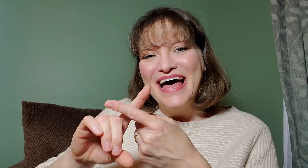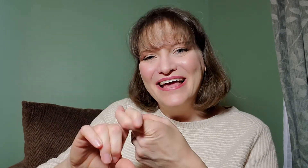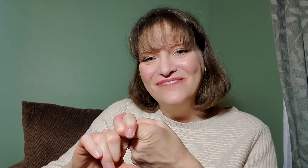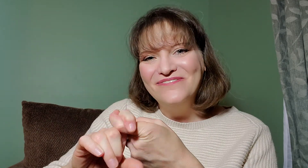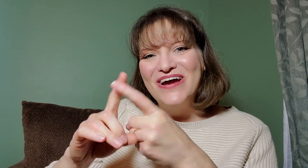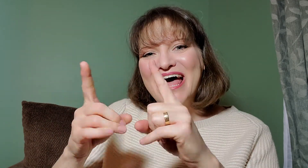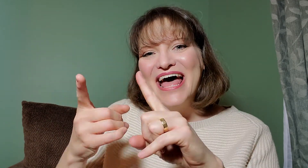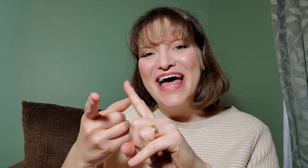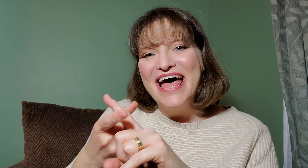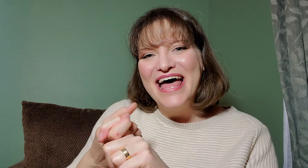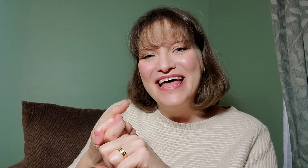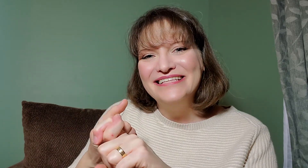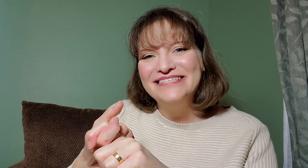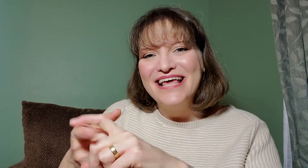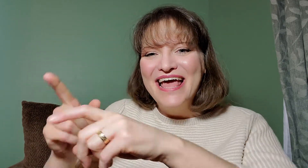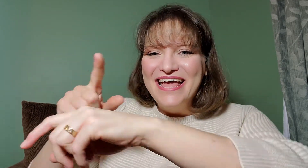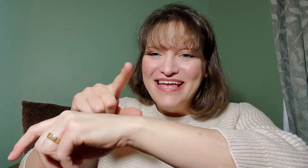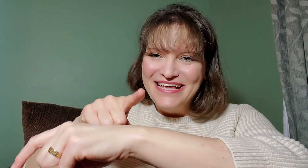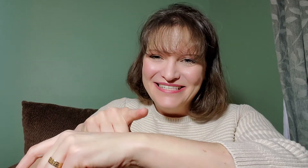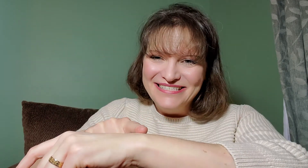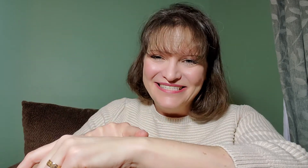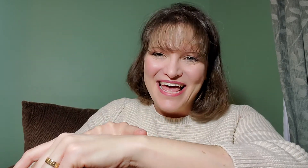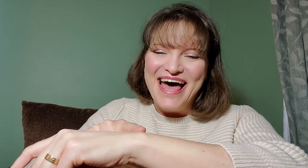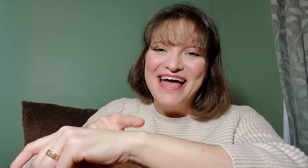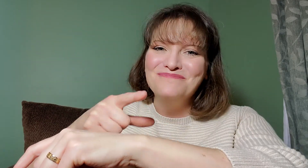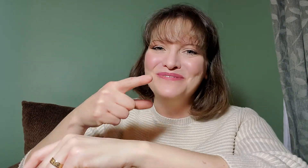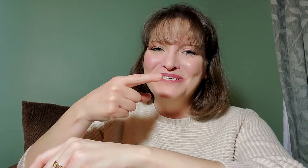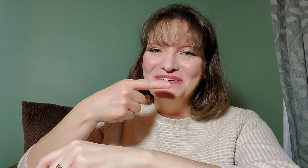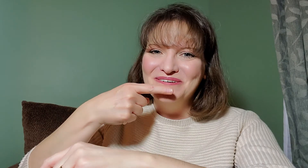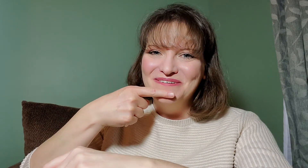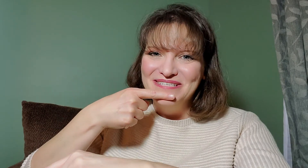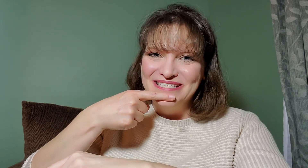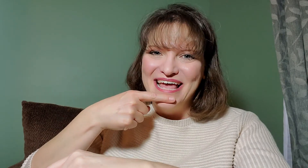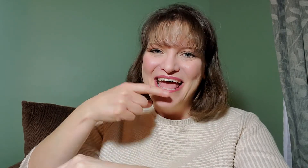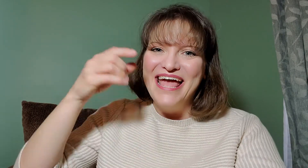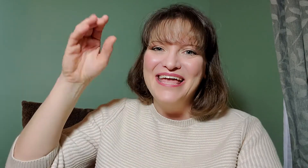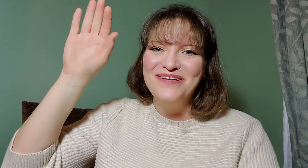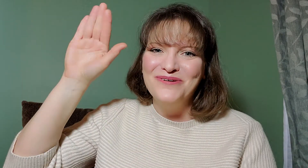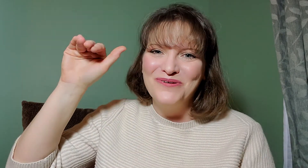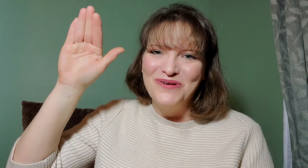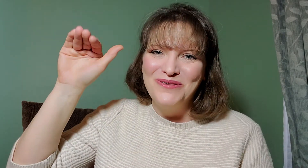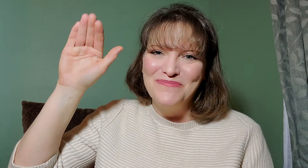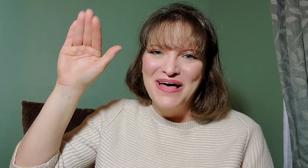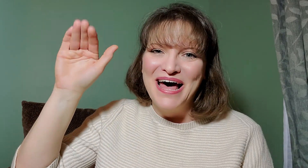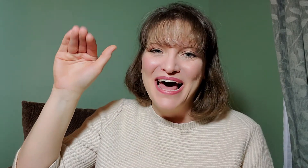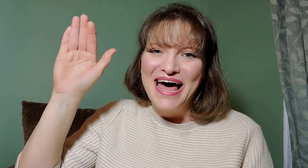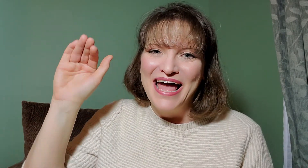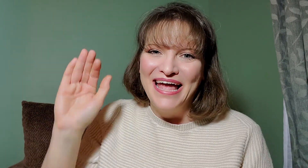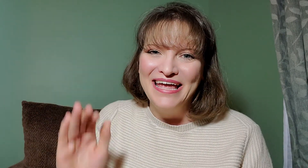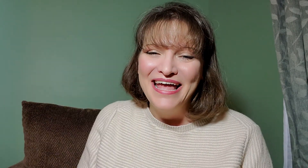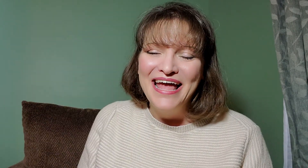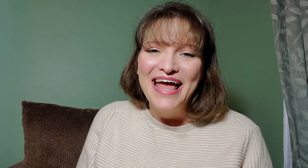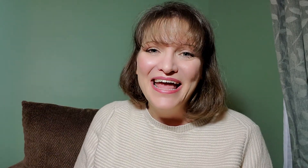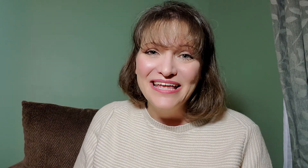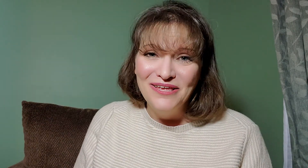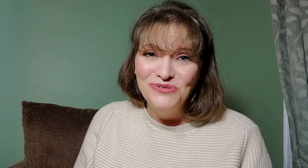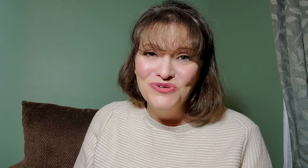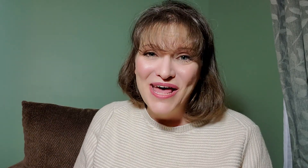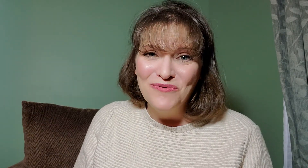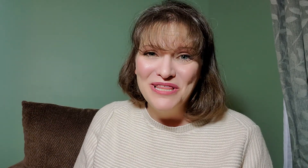Goodbye, friends. It's time to say goodbye. Can you do that with